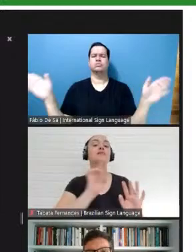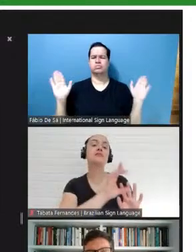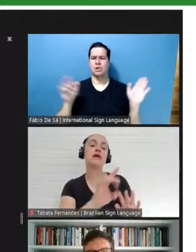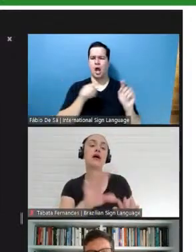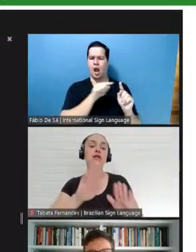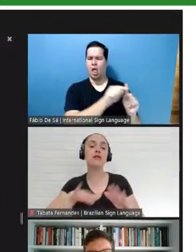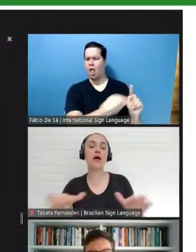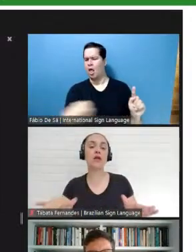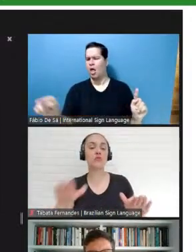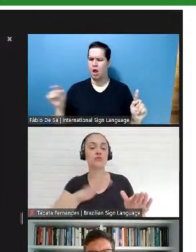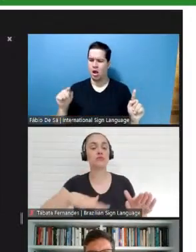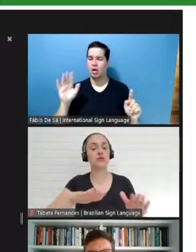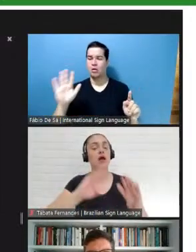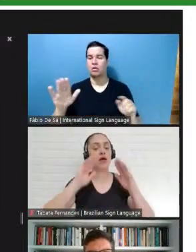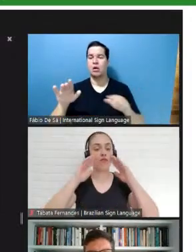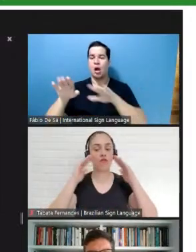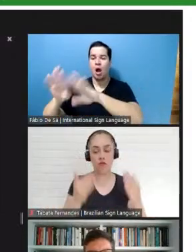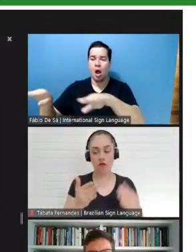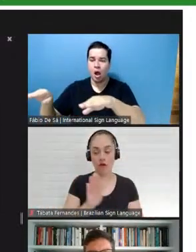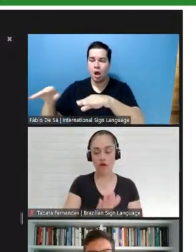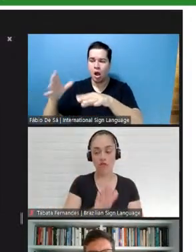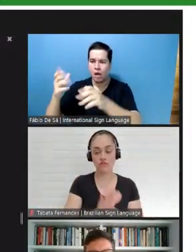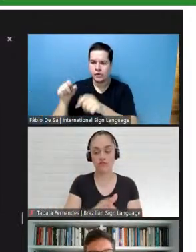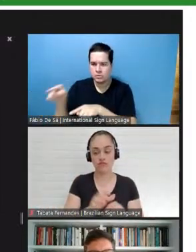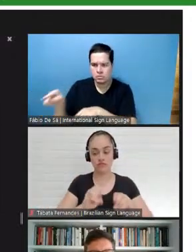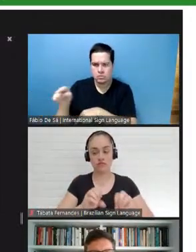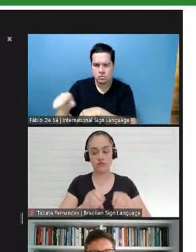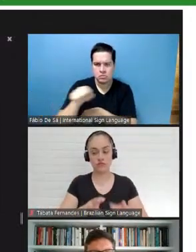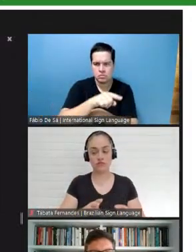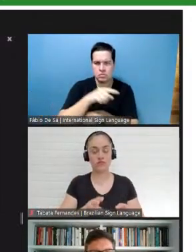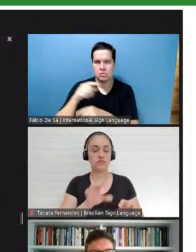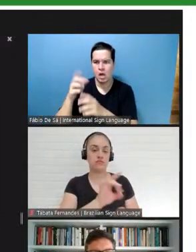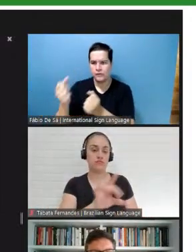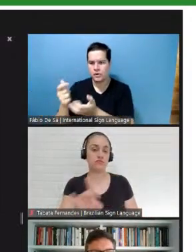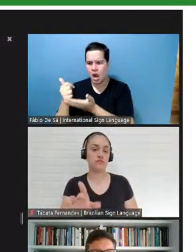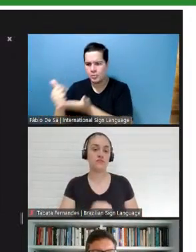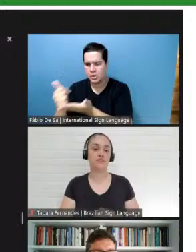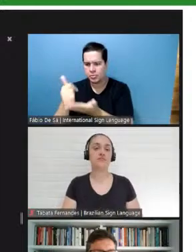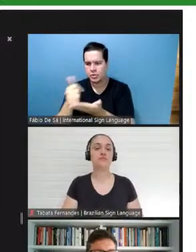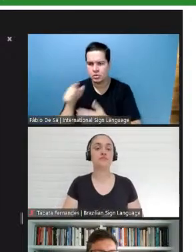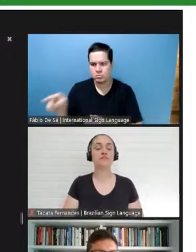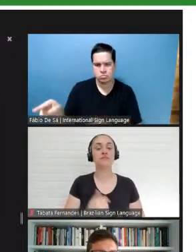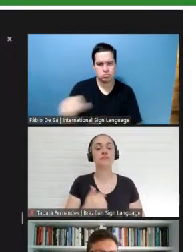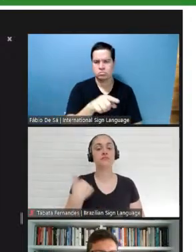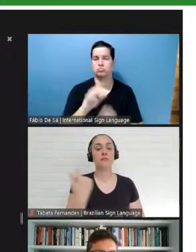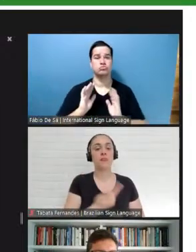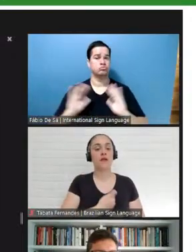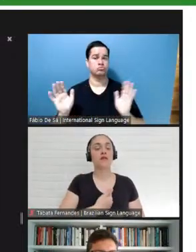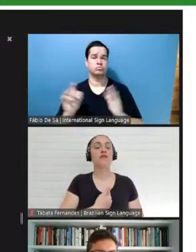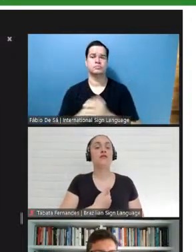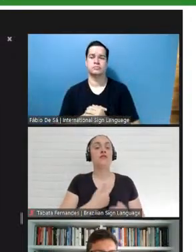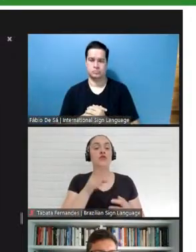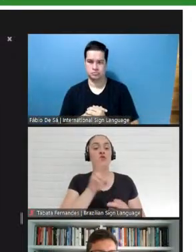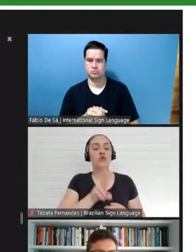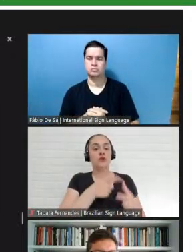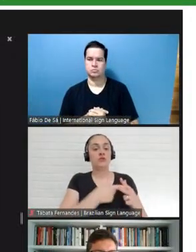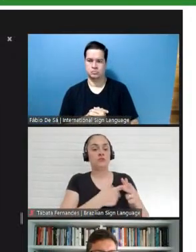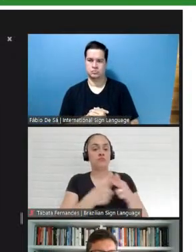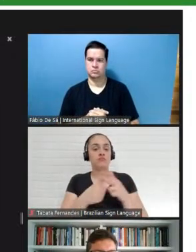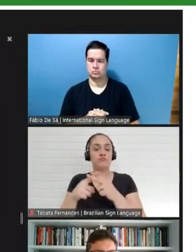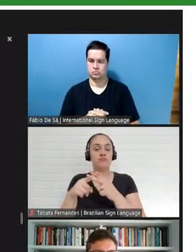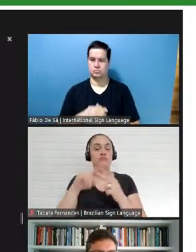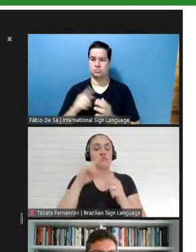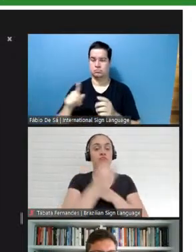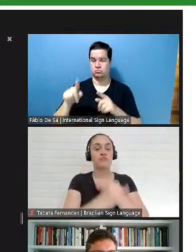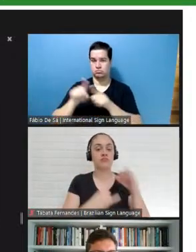tools include things like programs, websites, or online resources that can make tasks easier to complete, particularly for people with disabilities, but really